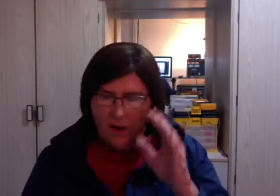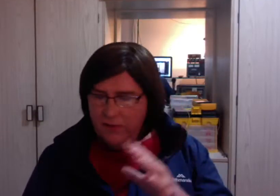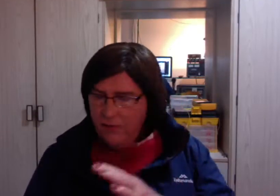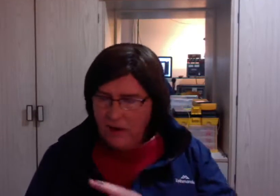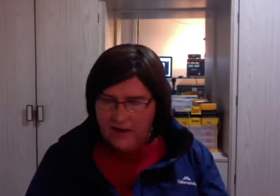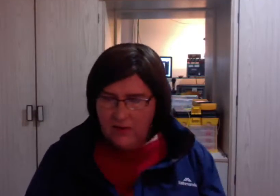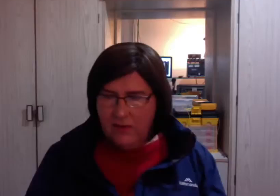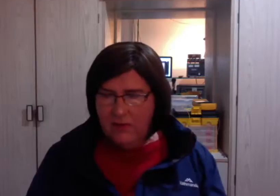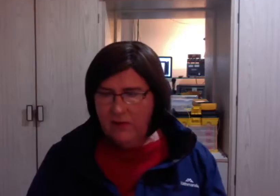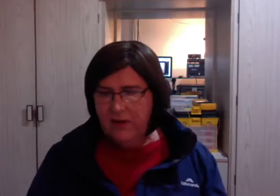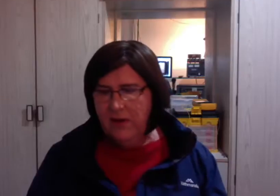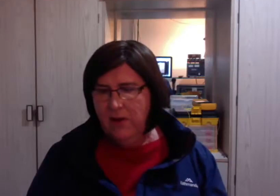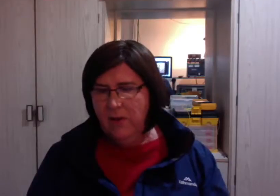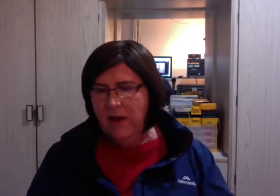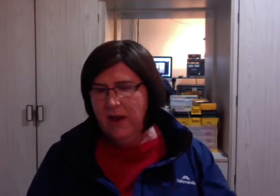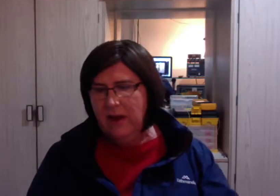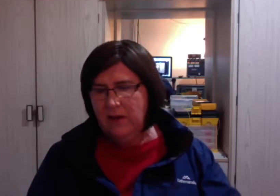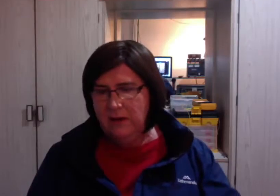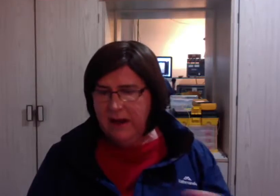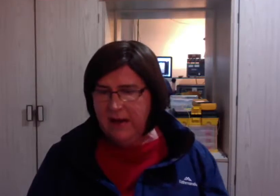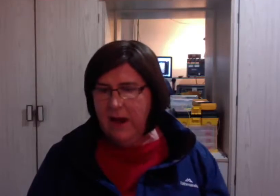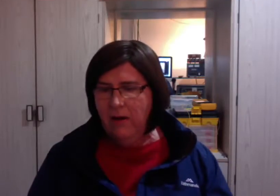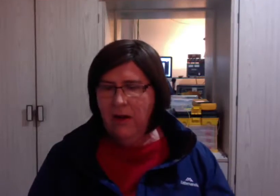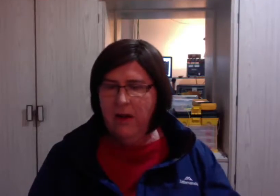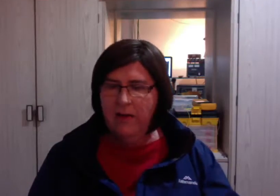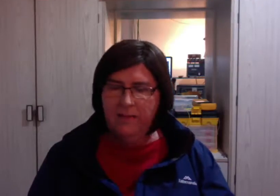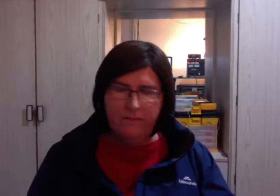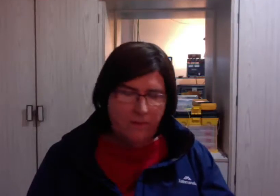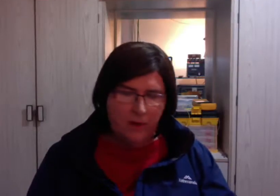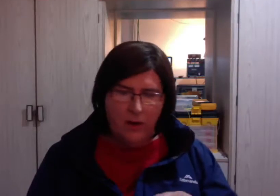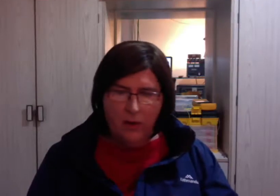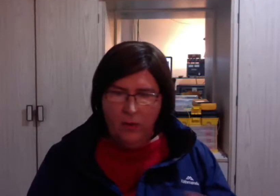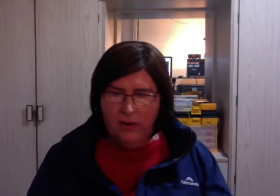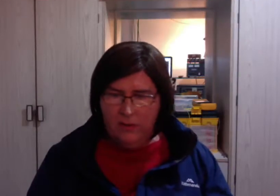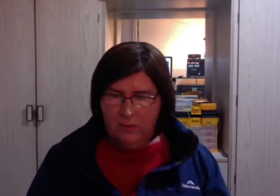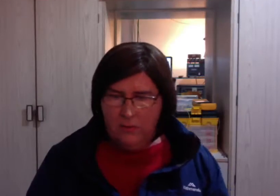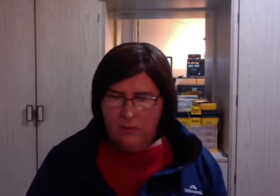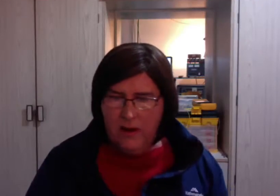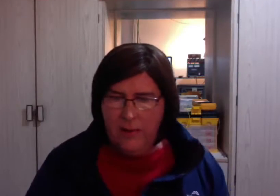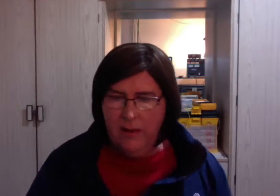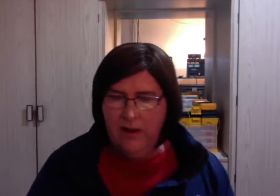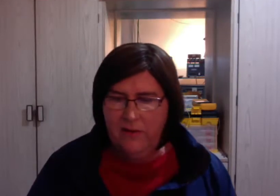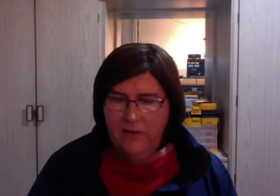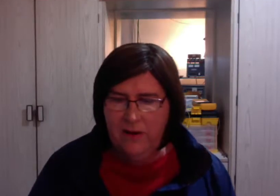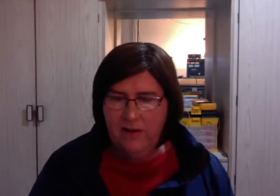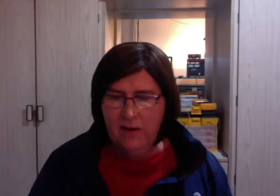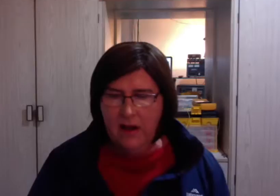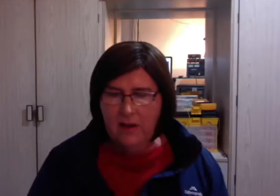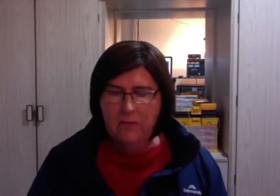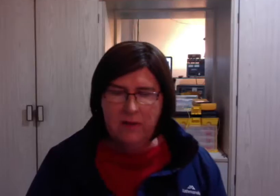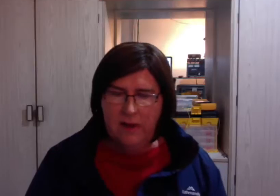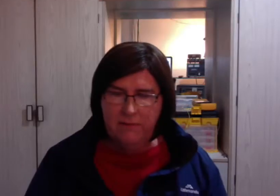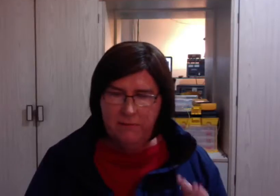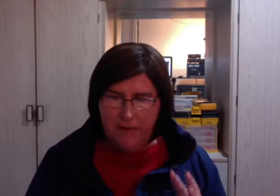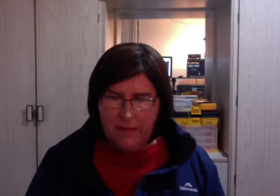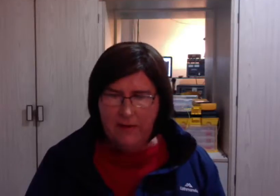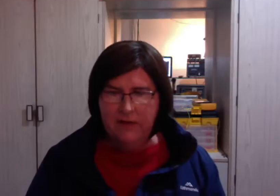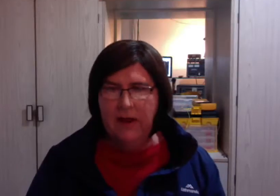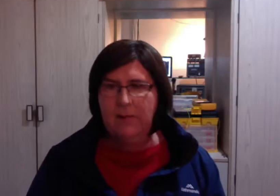Some great scenery to see along the way, Lake Caroline, all these great places, and really fabulous camping